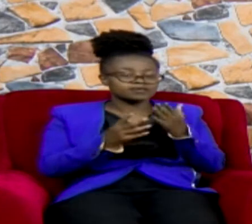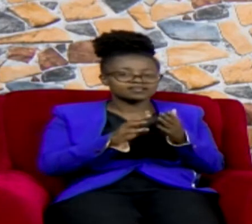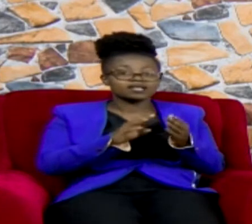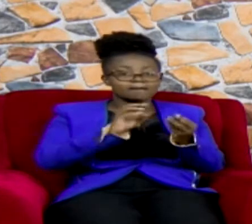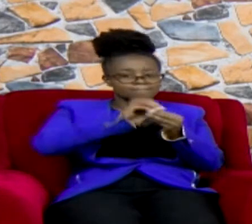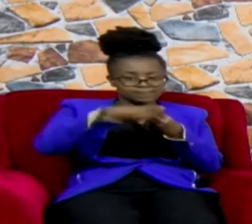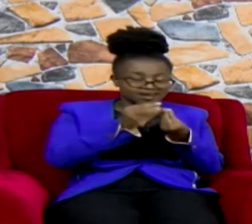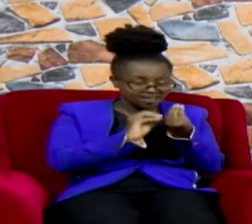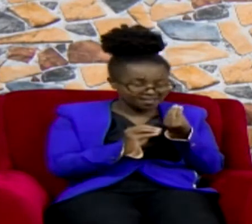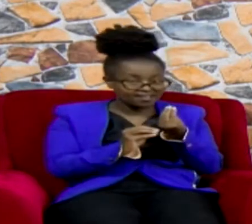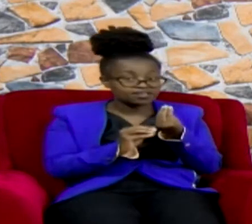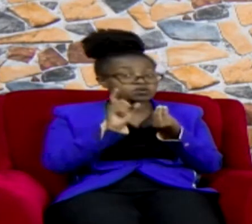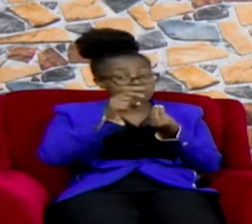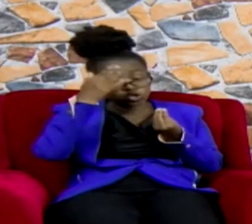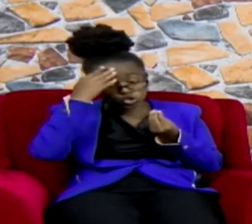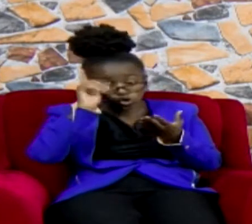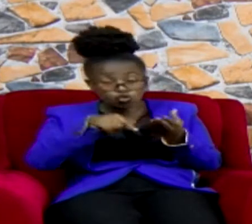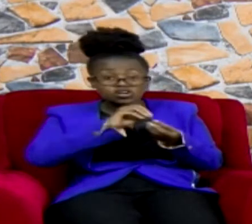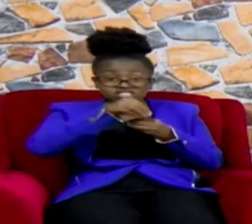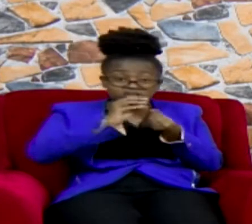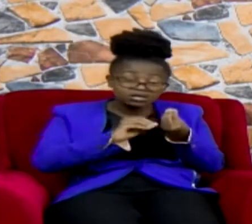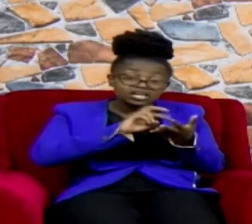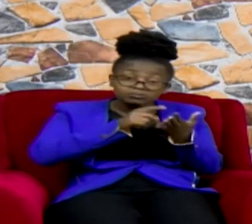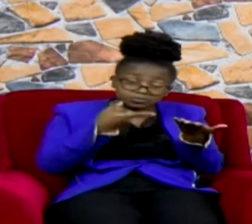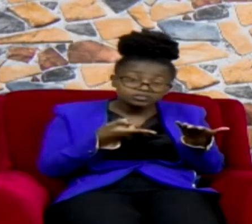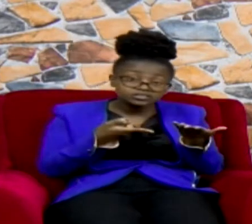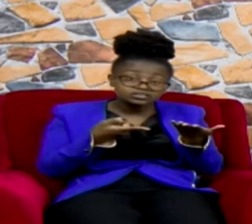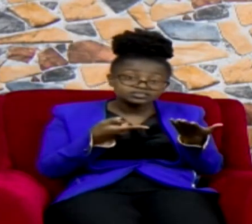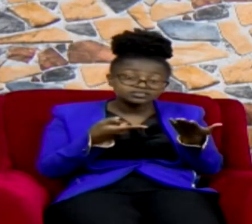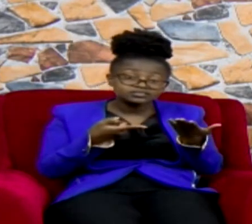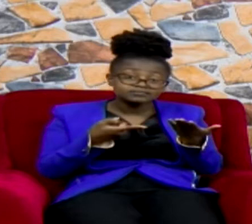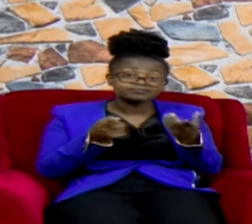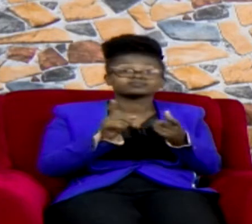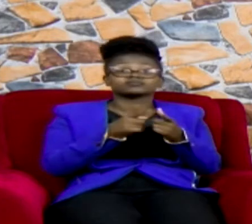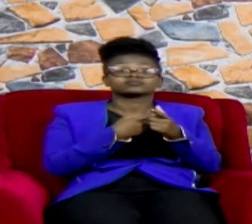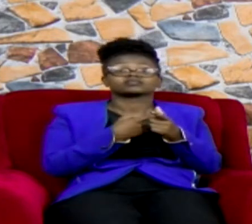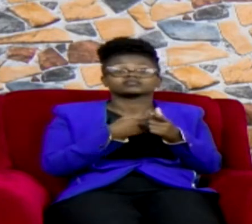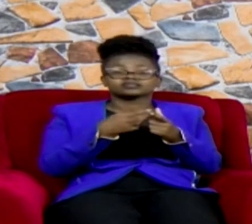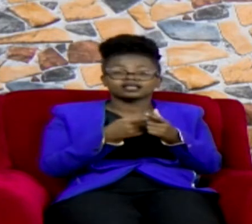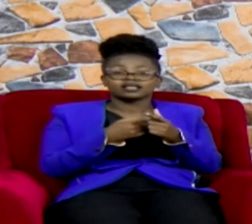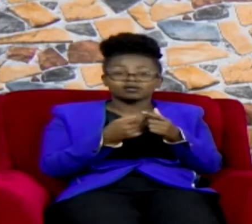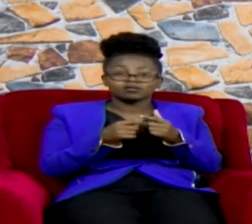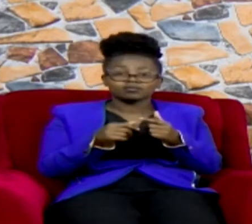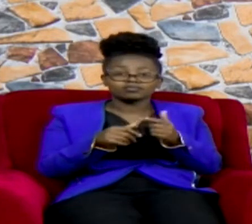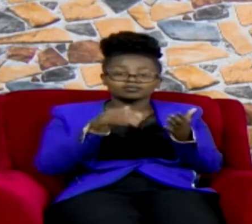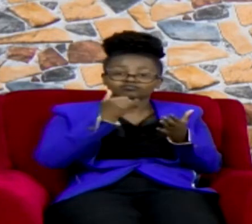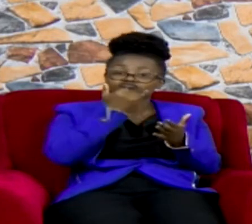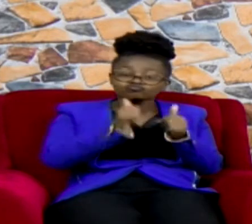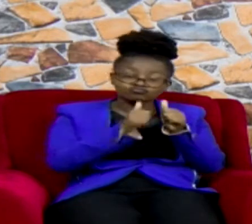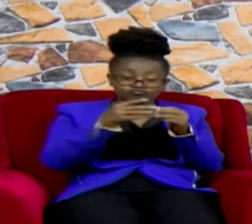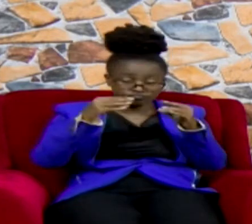banana, you must know what that banana means. Yes. And the mistake which the teacher do, or